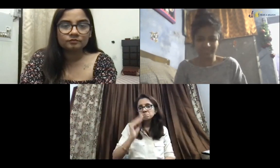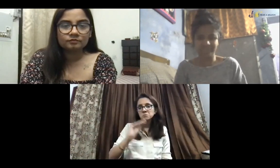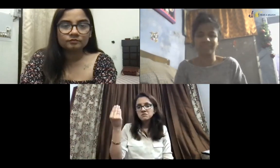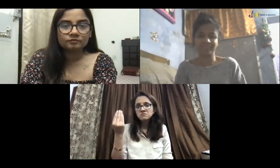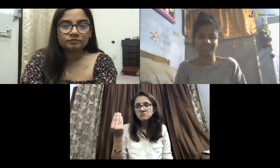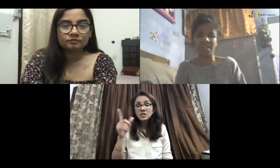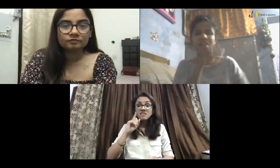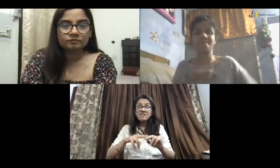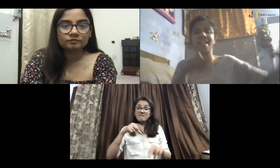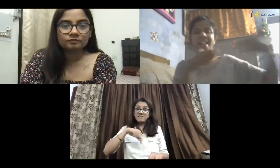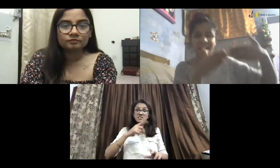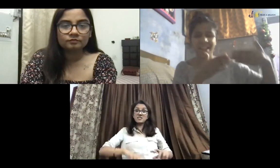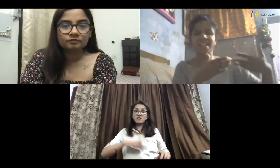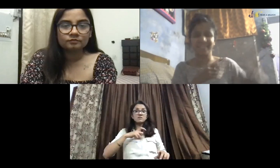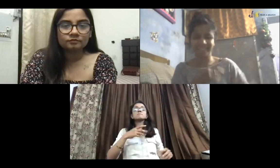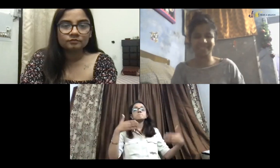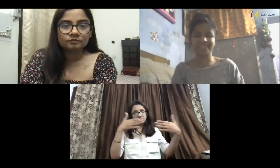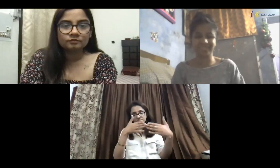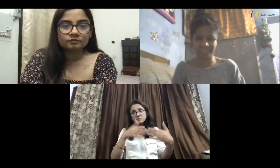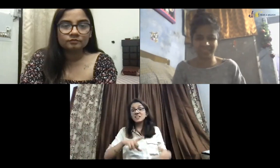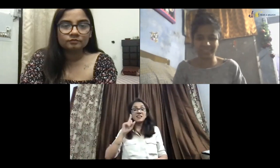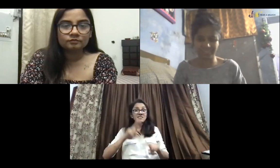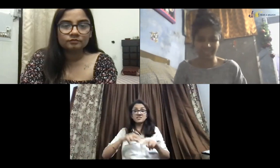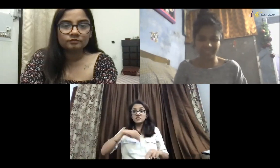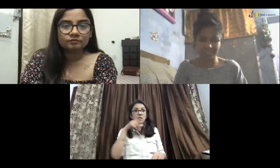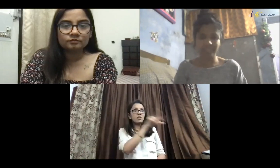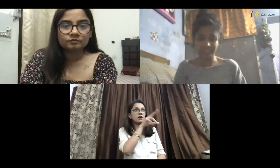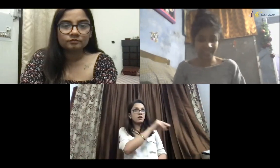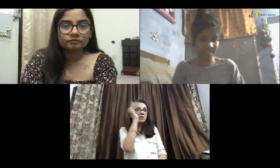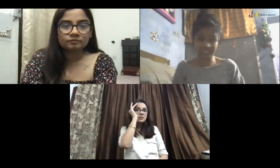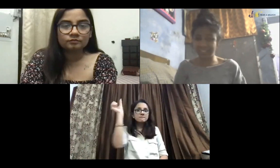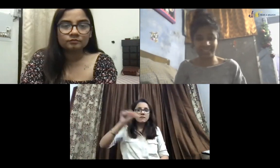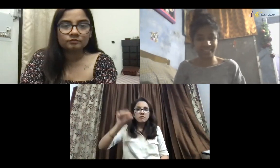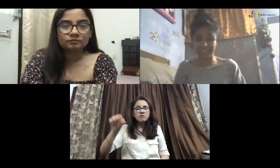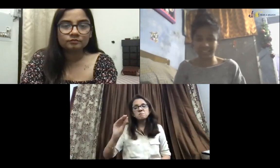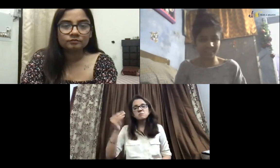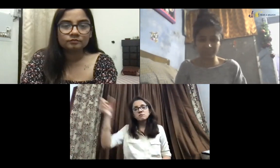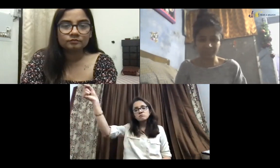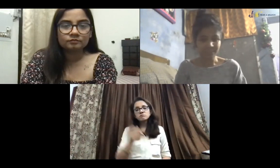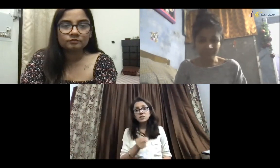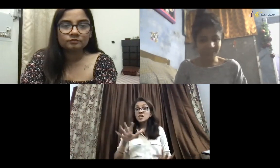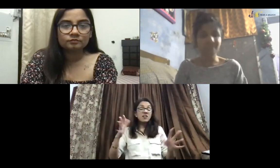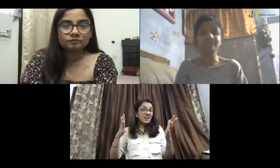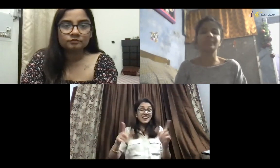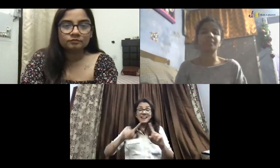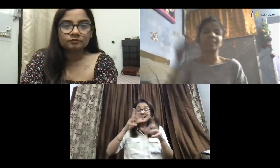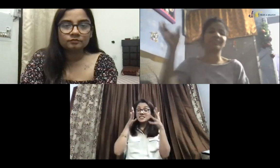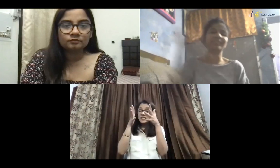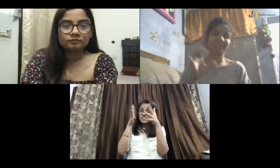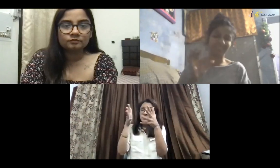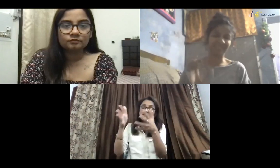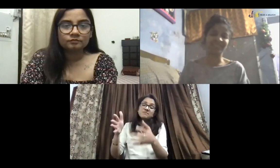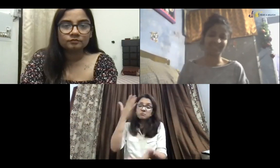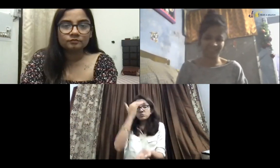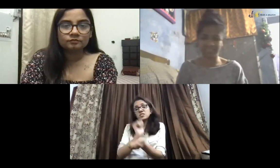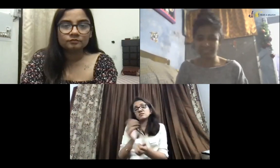have a leader and they will explain. But if you don't feel confident enough and you have